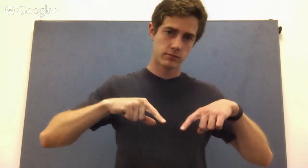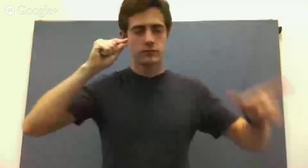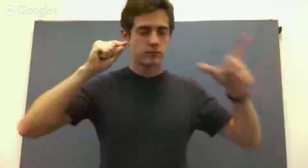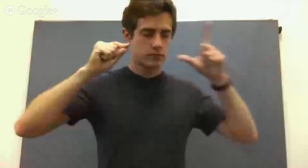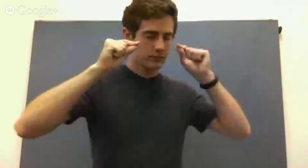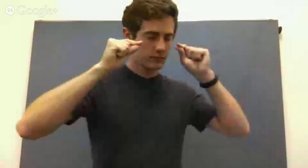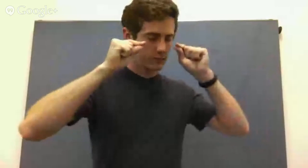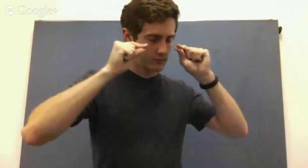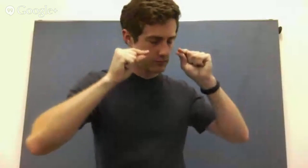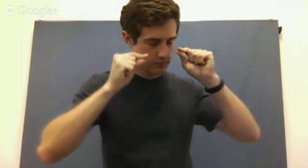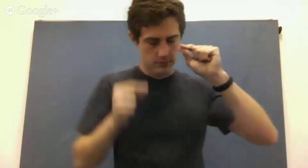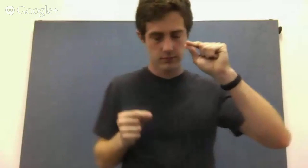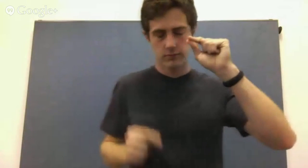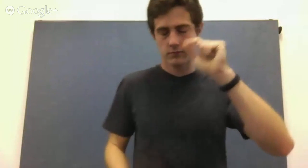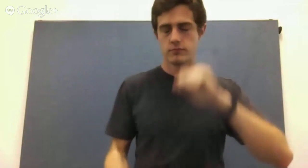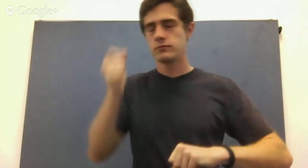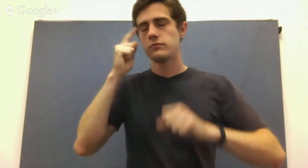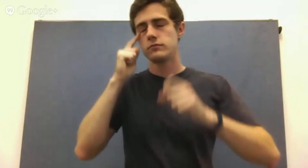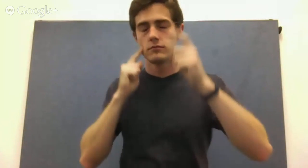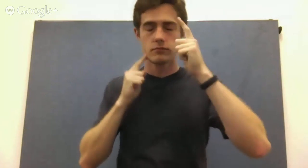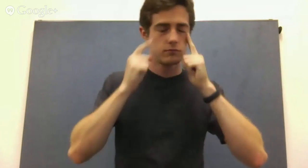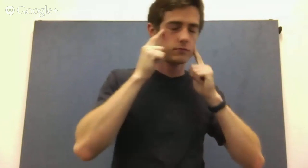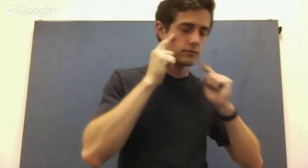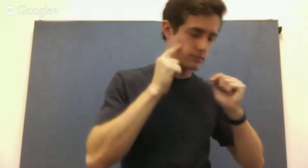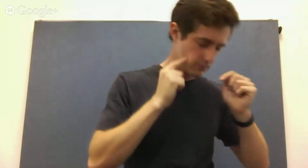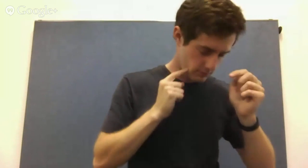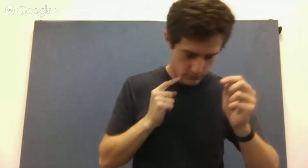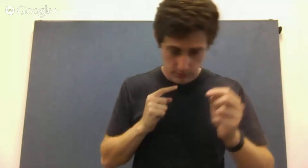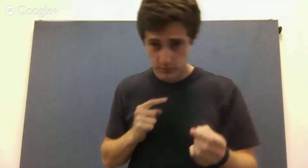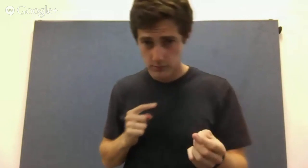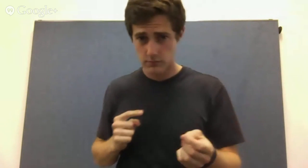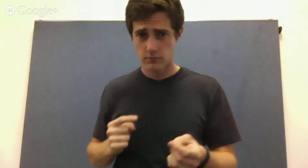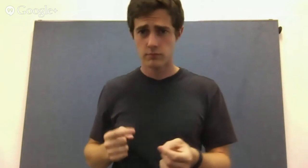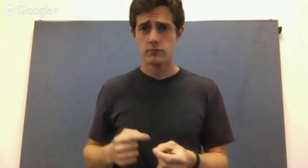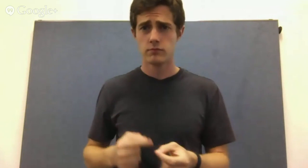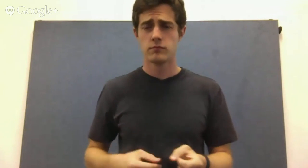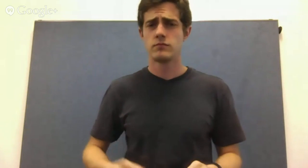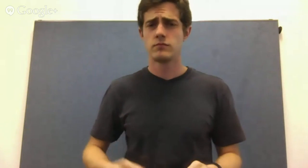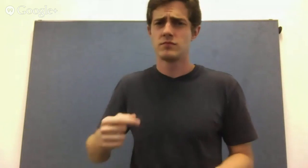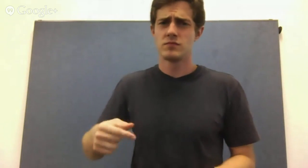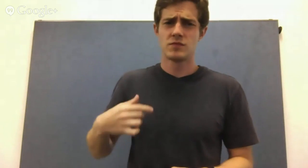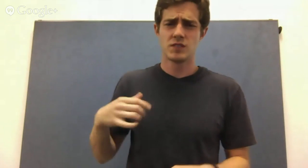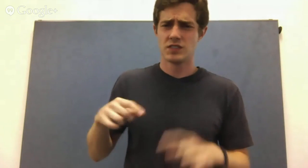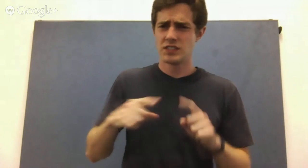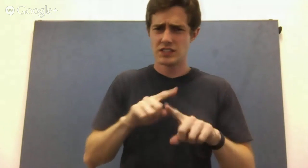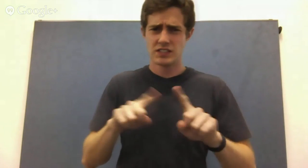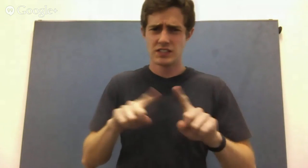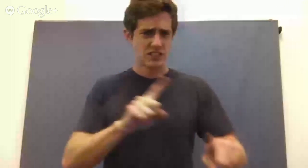Close eyes, falling tears, different things